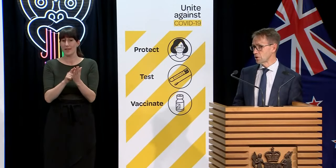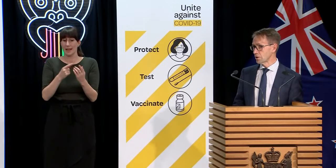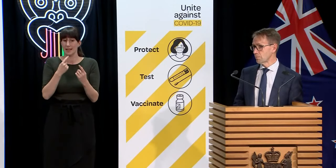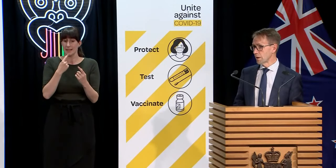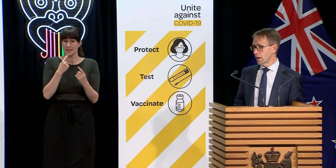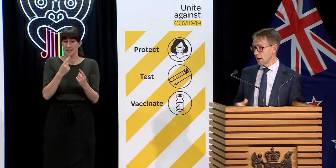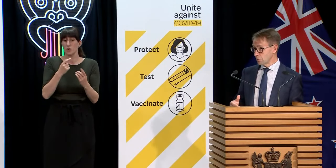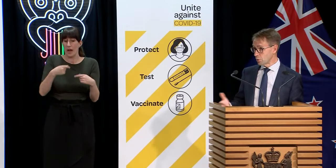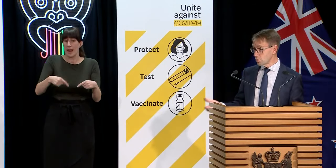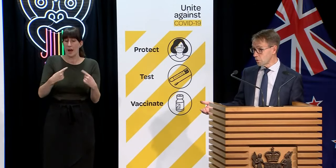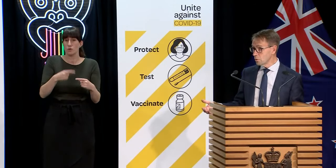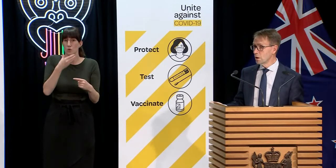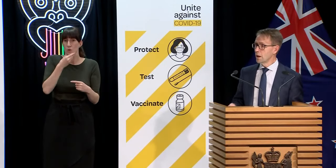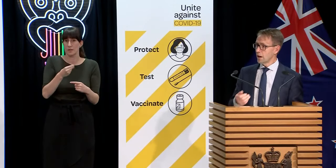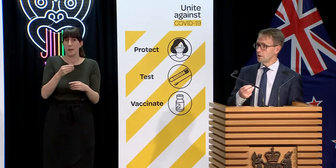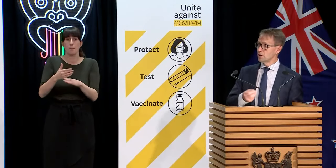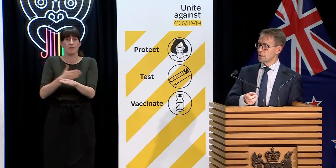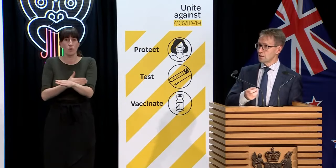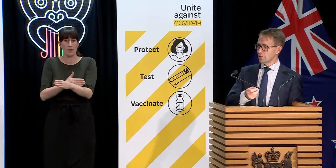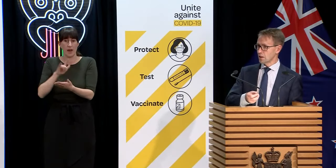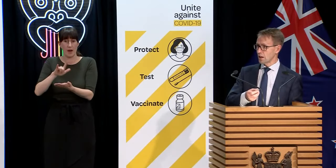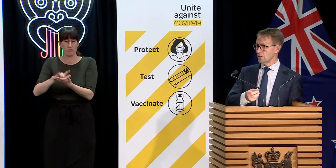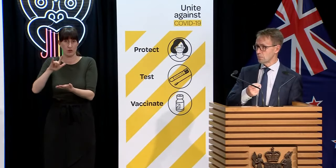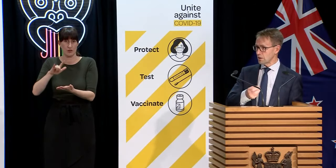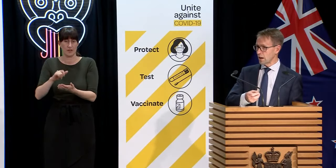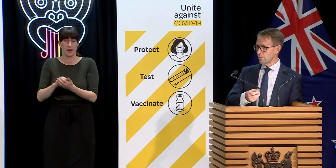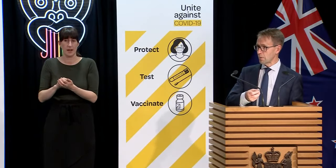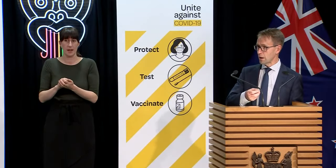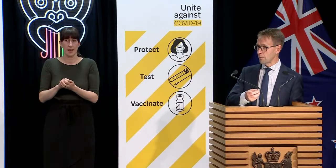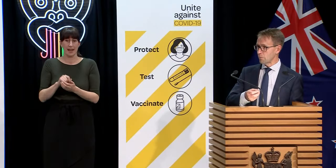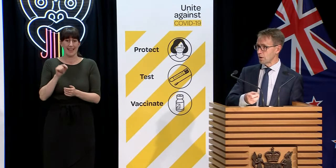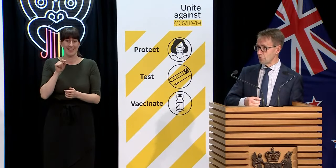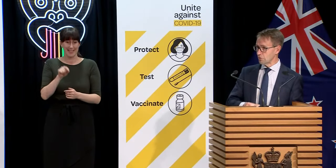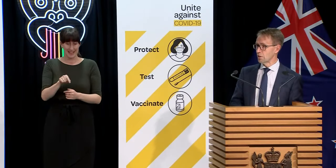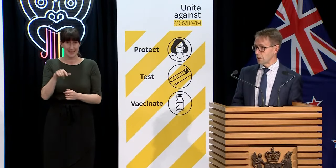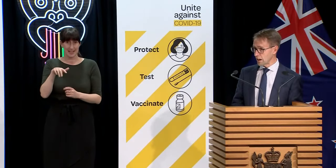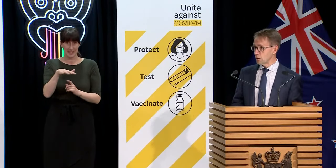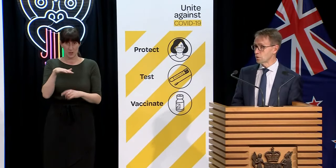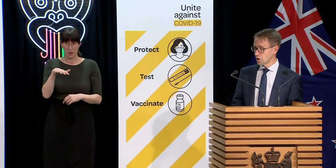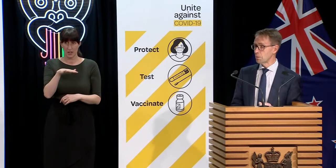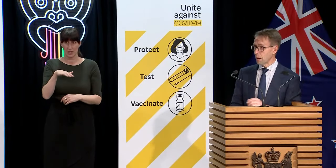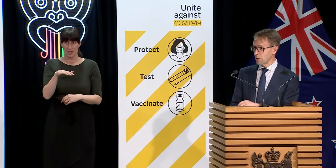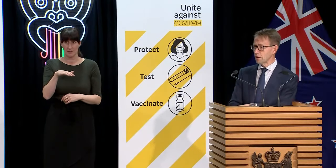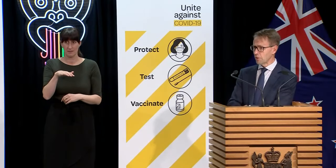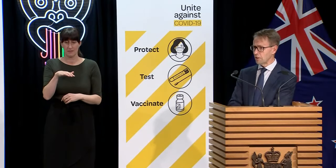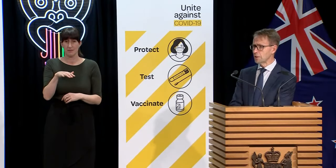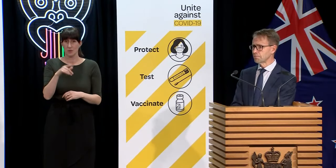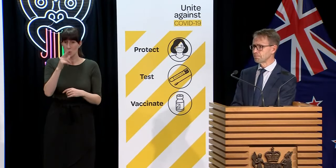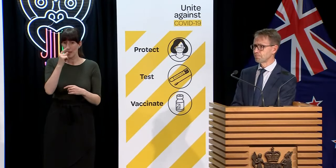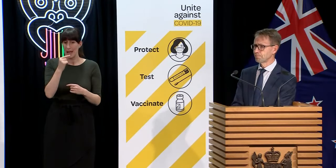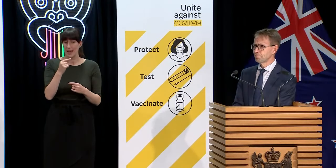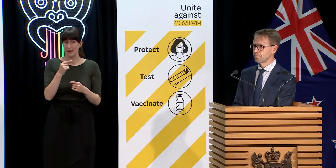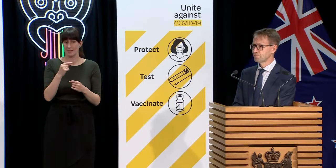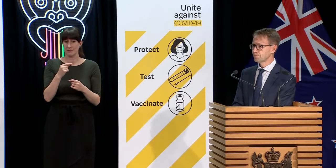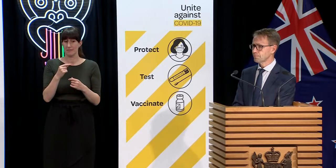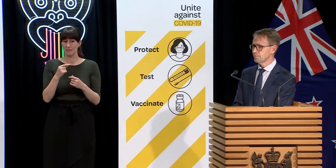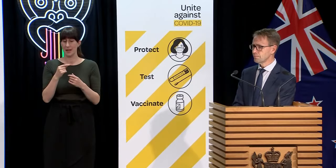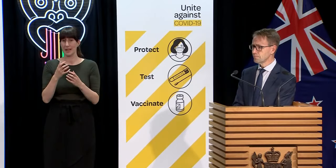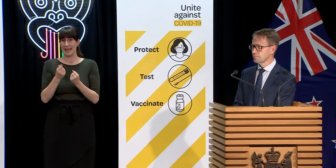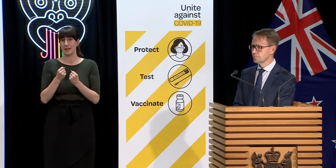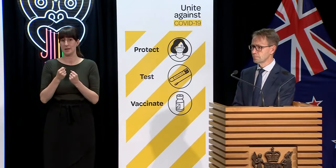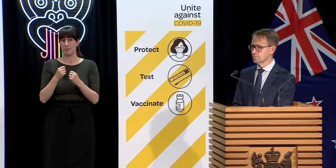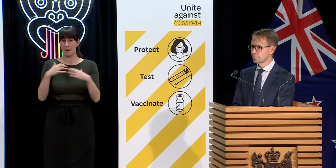an application and approval, and indeed in this case even they can also be publicly funded.